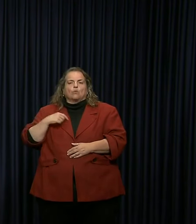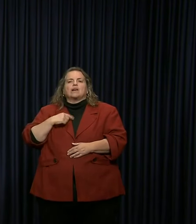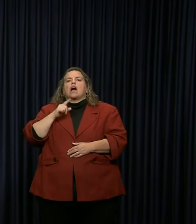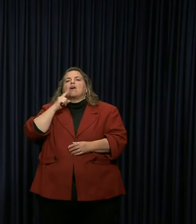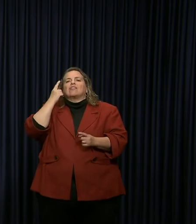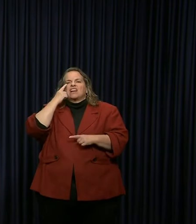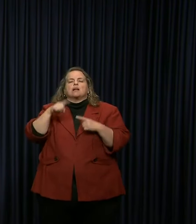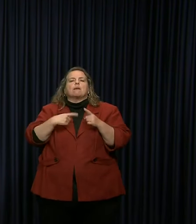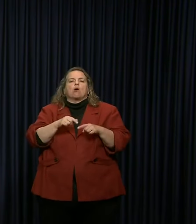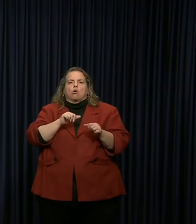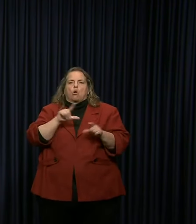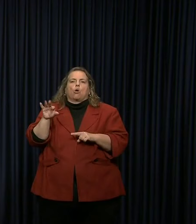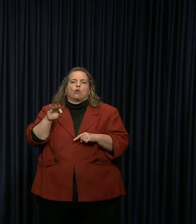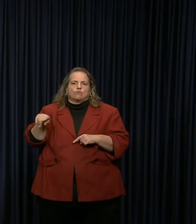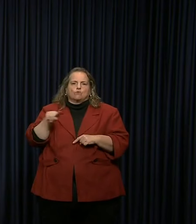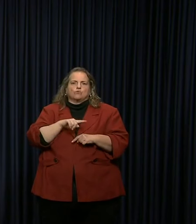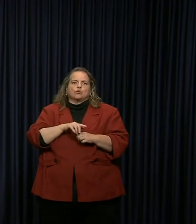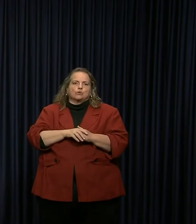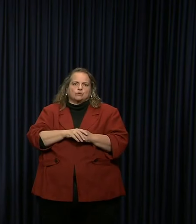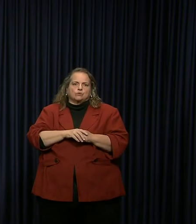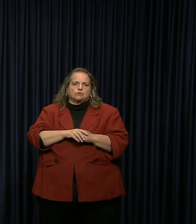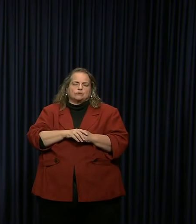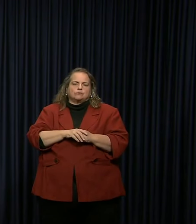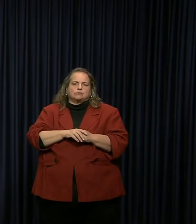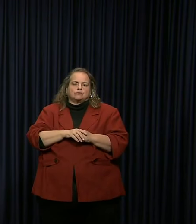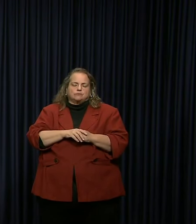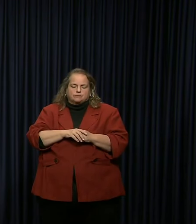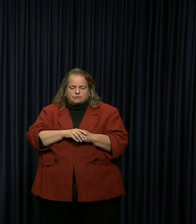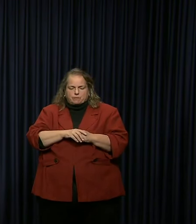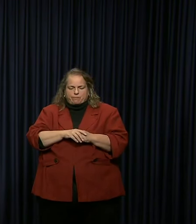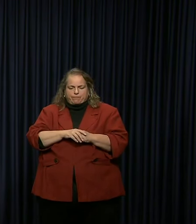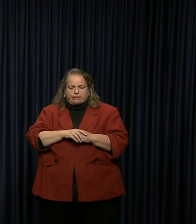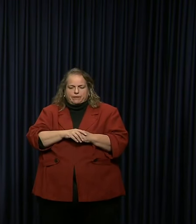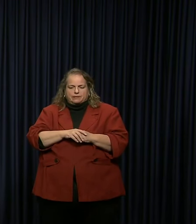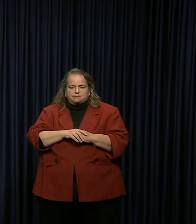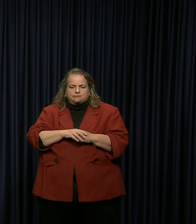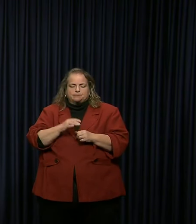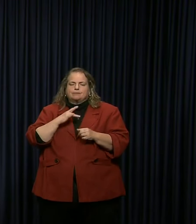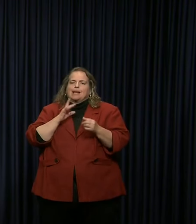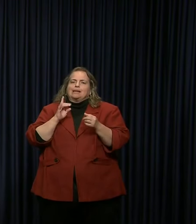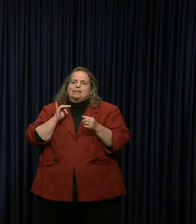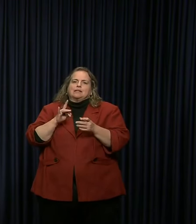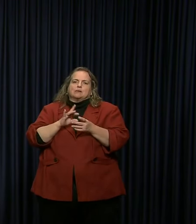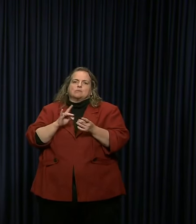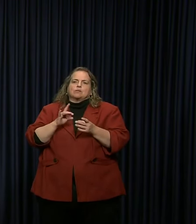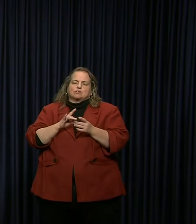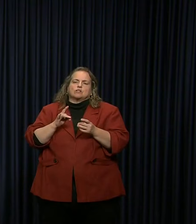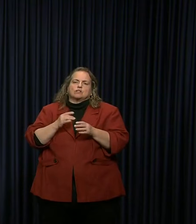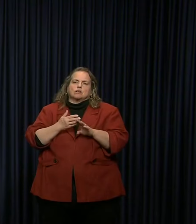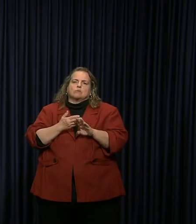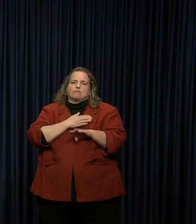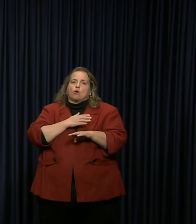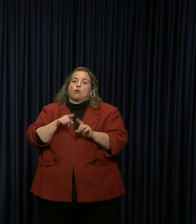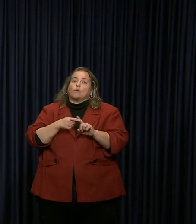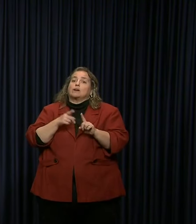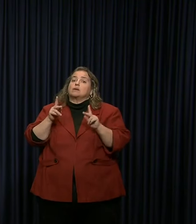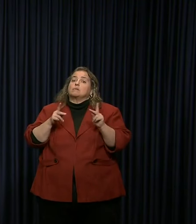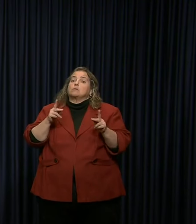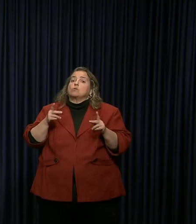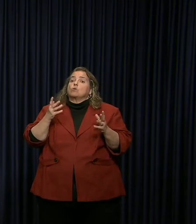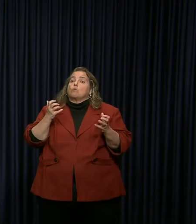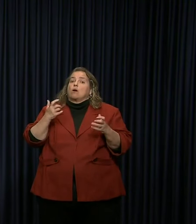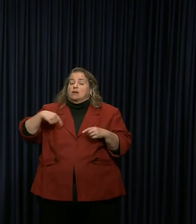of you. And I'd mentioned before that when folks out there want